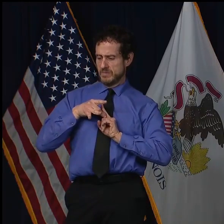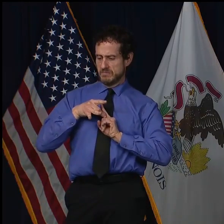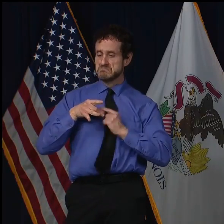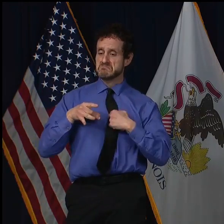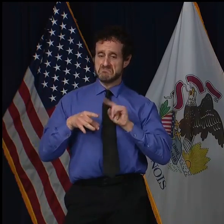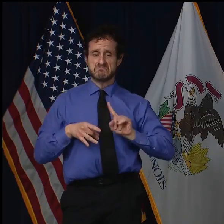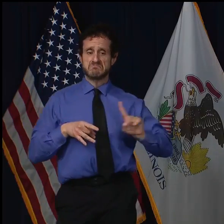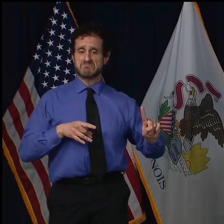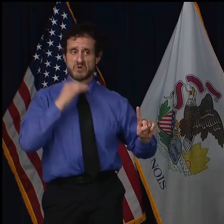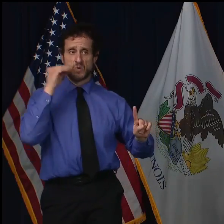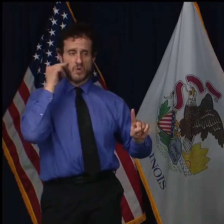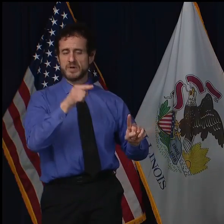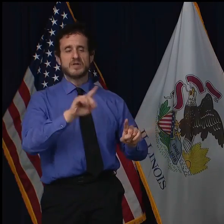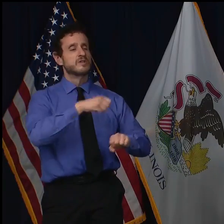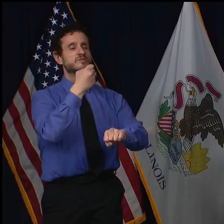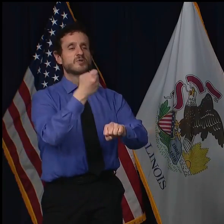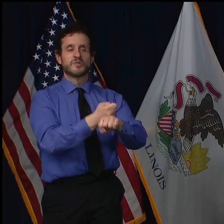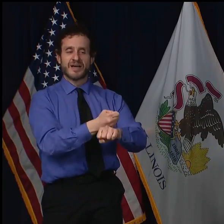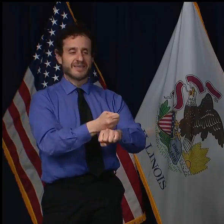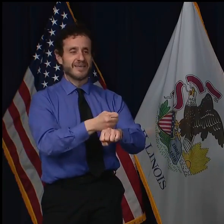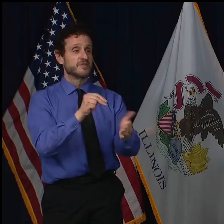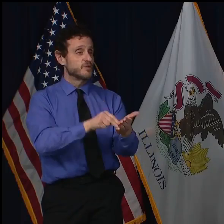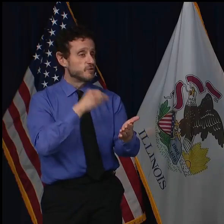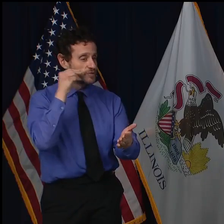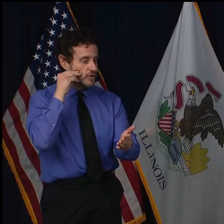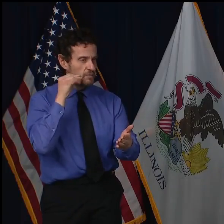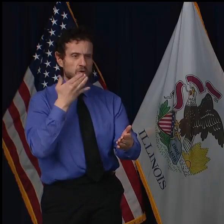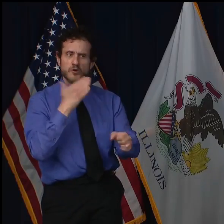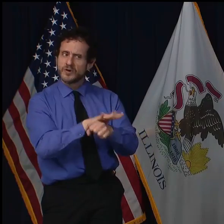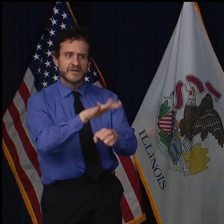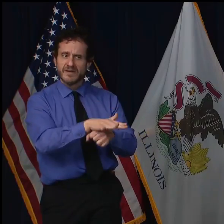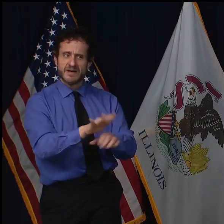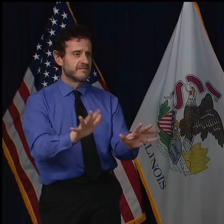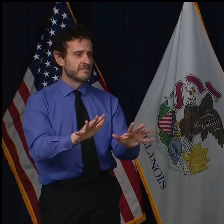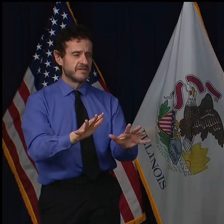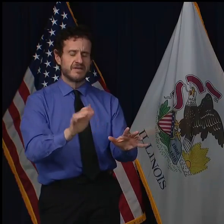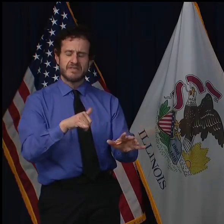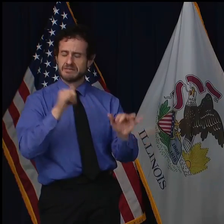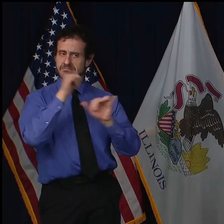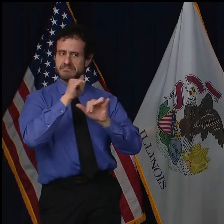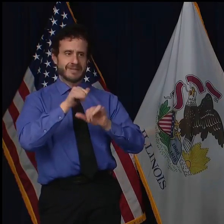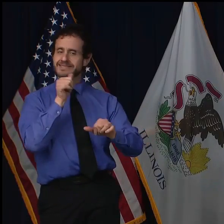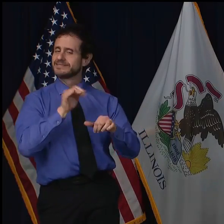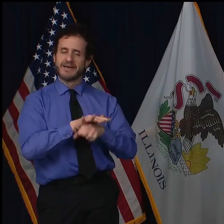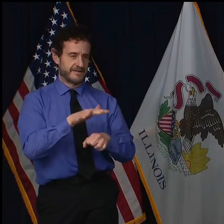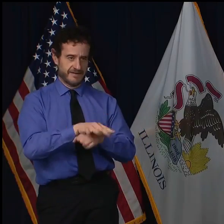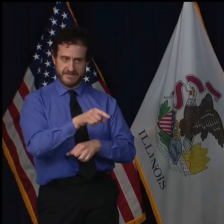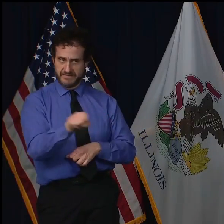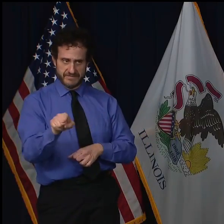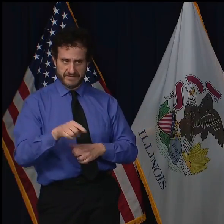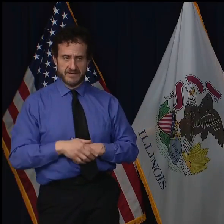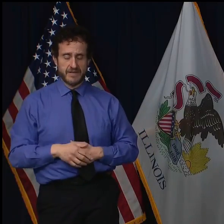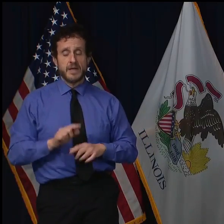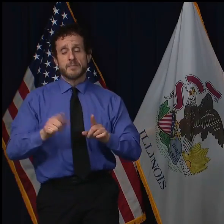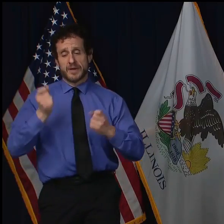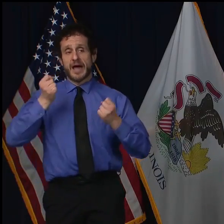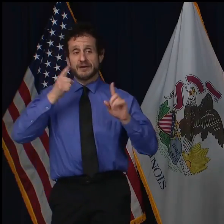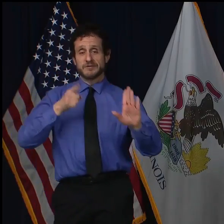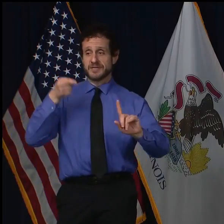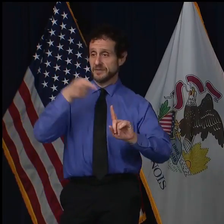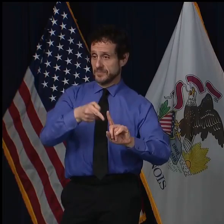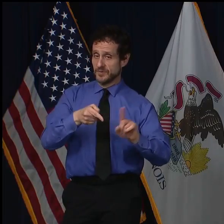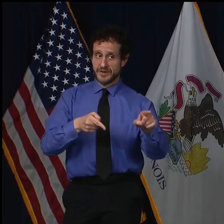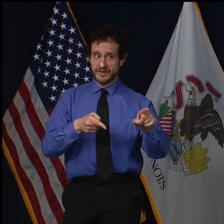the idea that just locking down those facilities is enough, I would argue it's not. And but I understand the